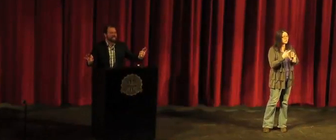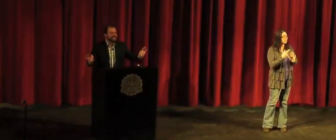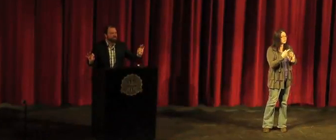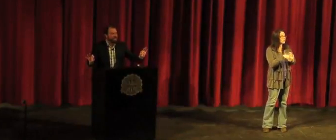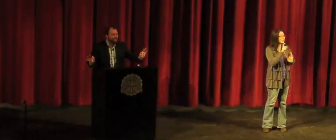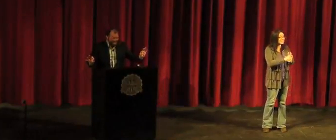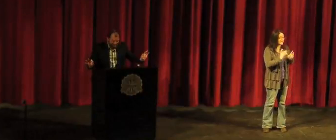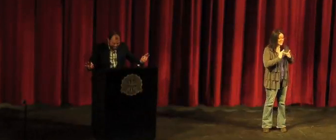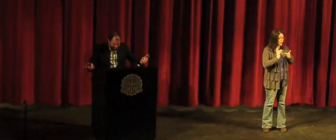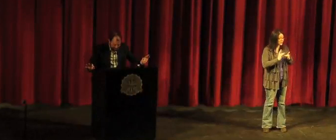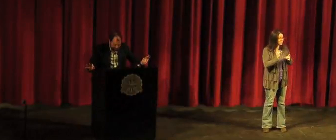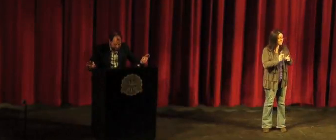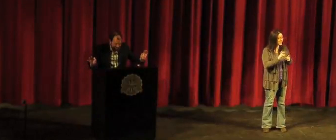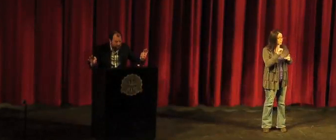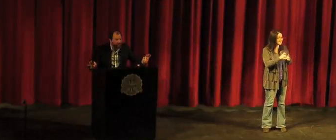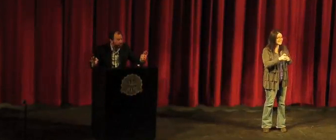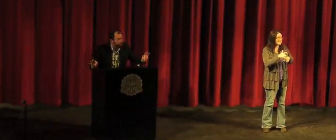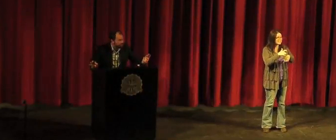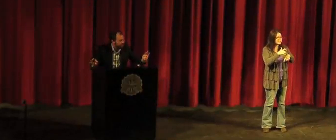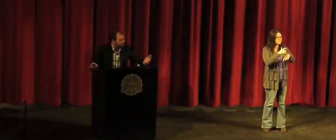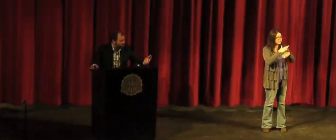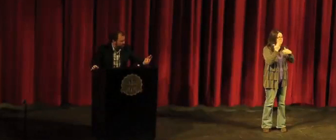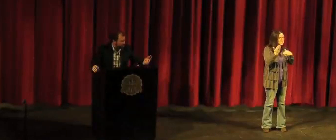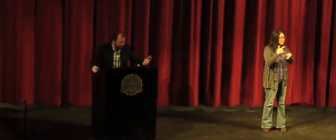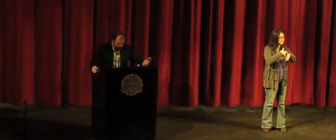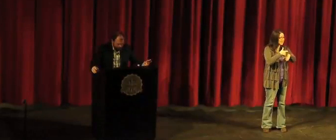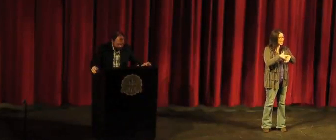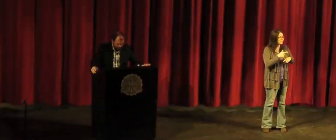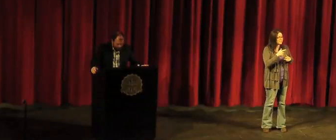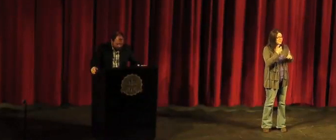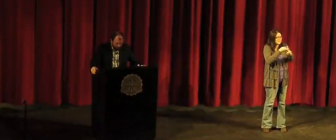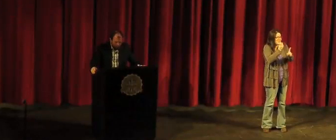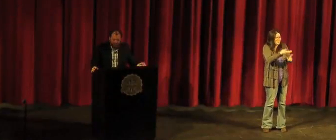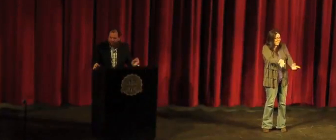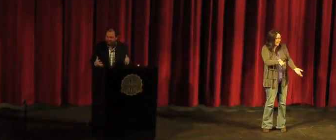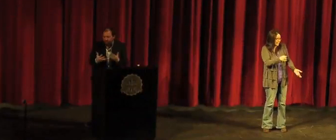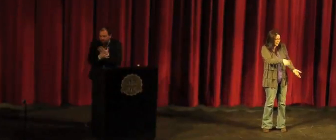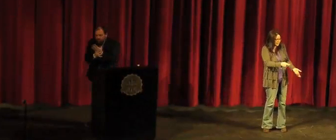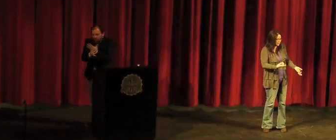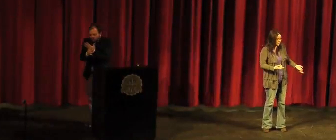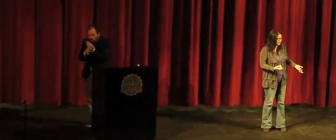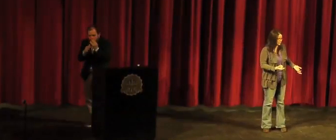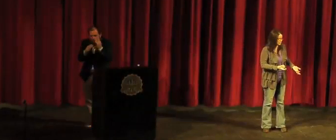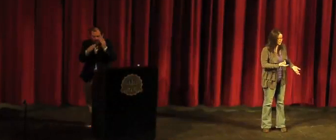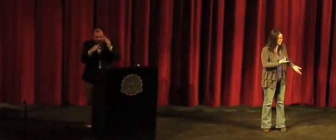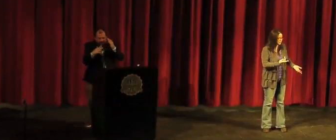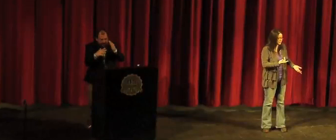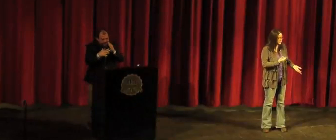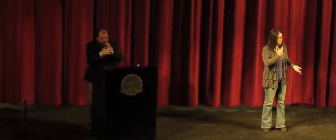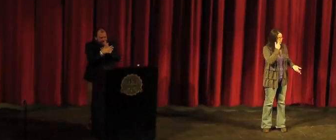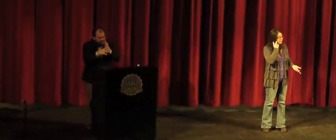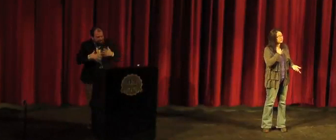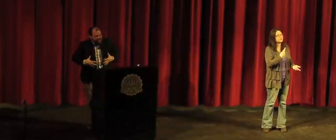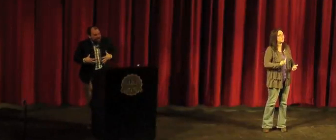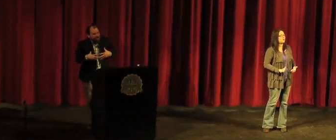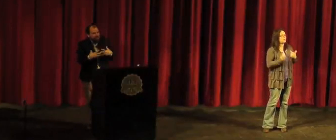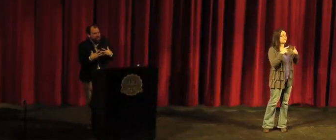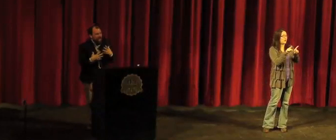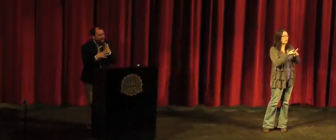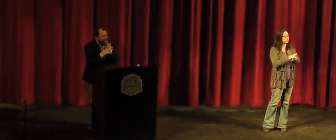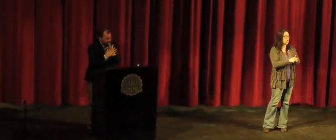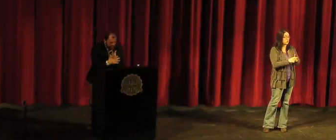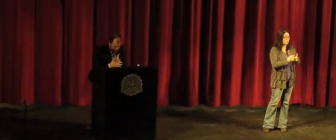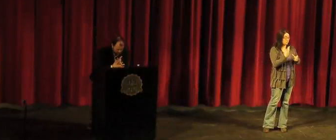like we need space-time. It's a built-in thing. We live also at this nexus of